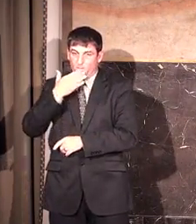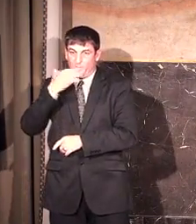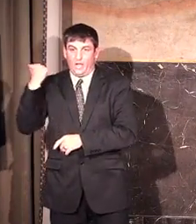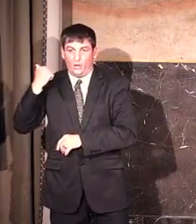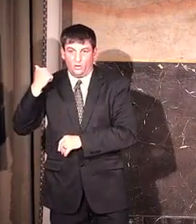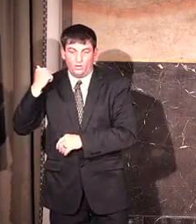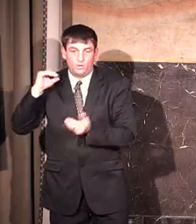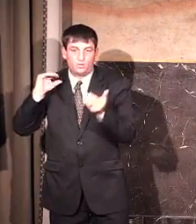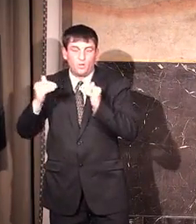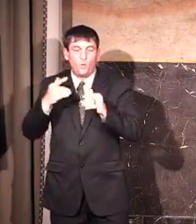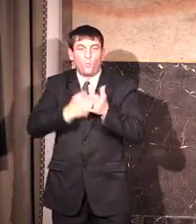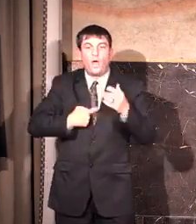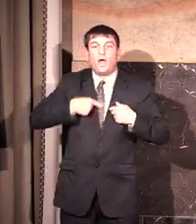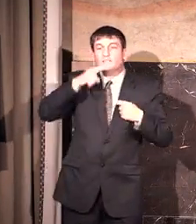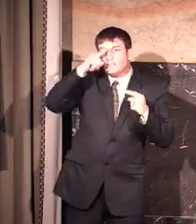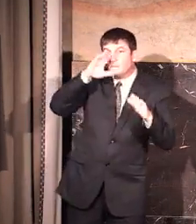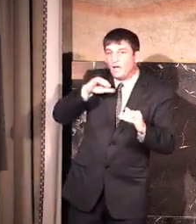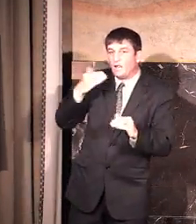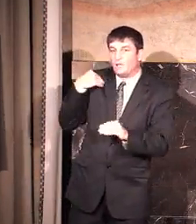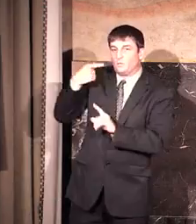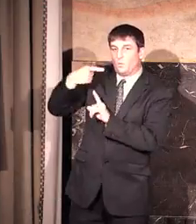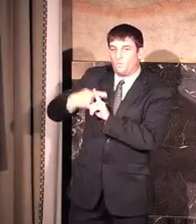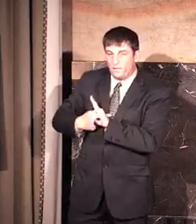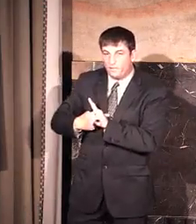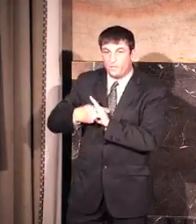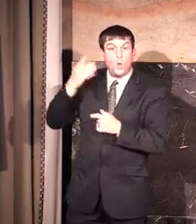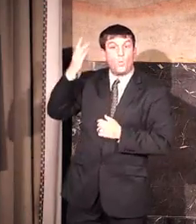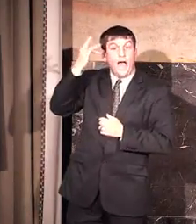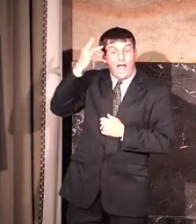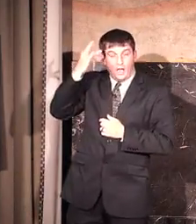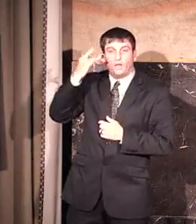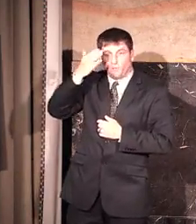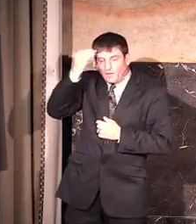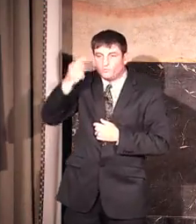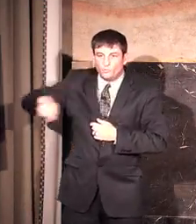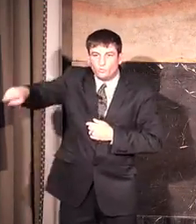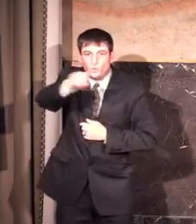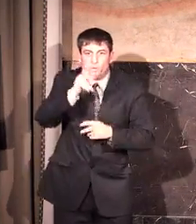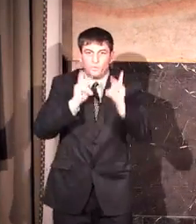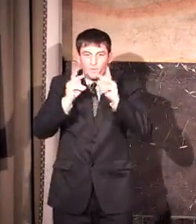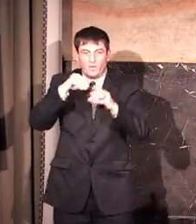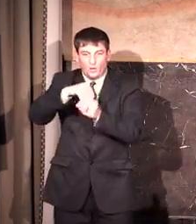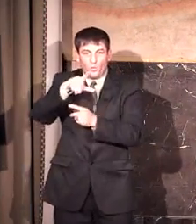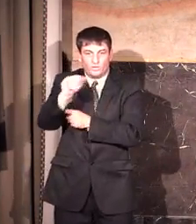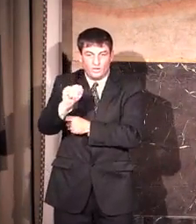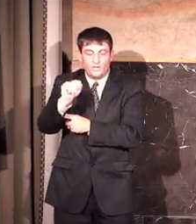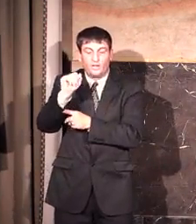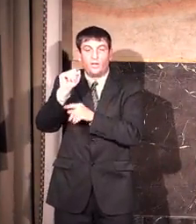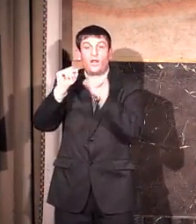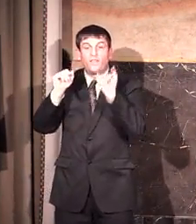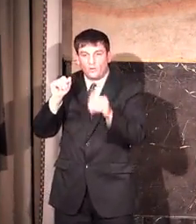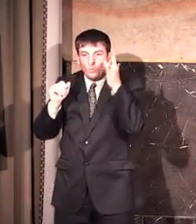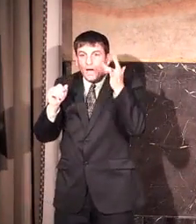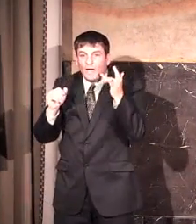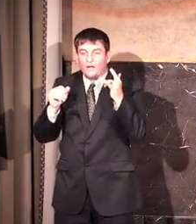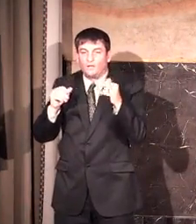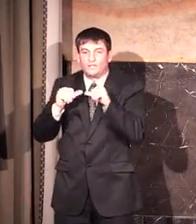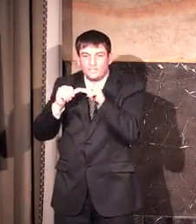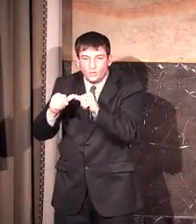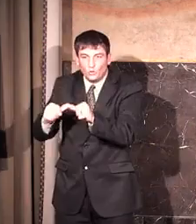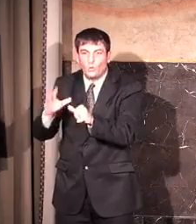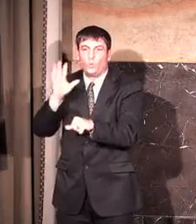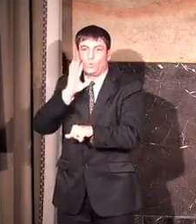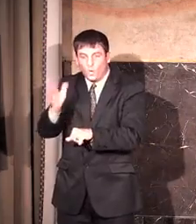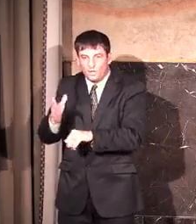possible a month ago. And it is precisely because of the people of Louisiana, which is why I believe we're going to continue to